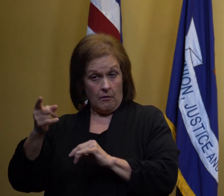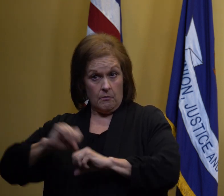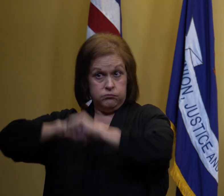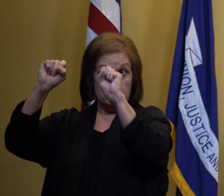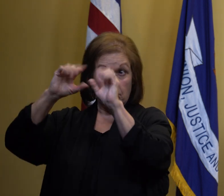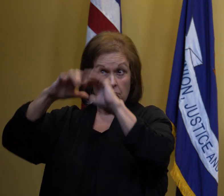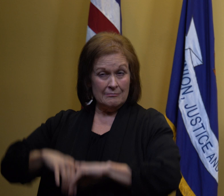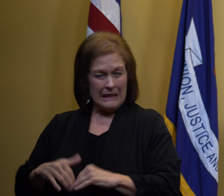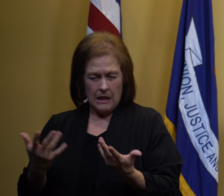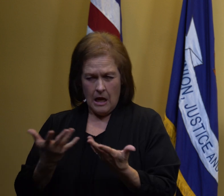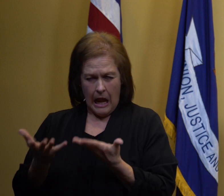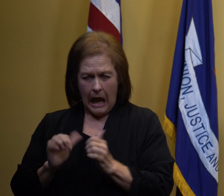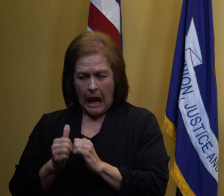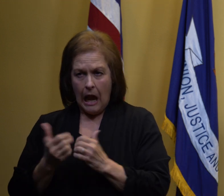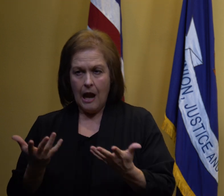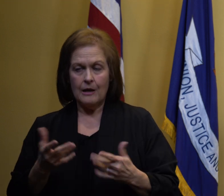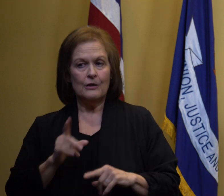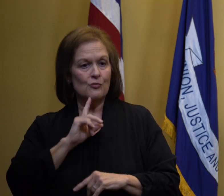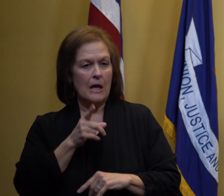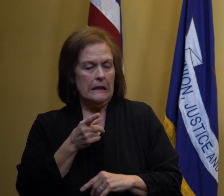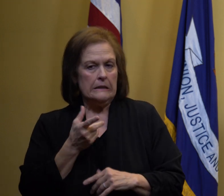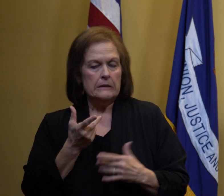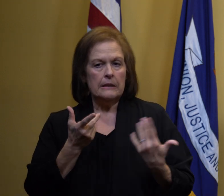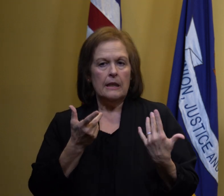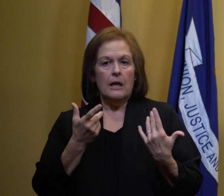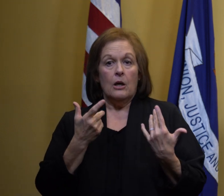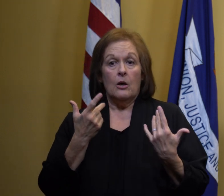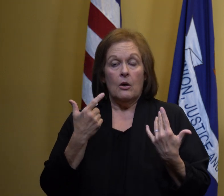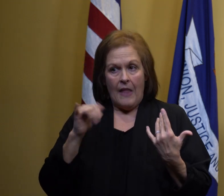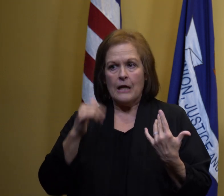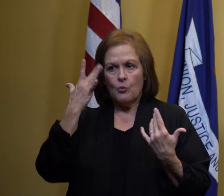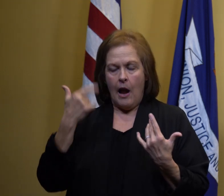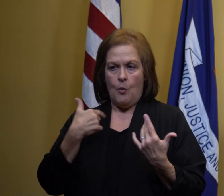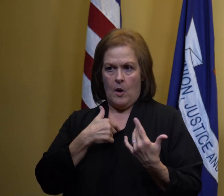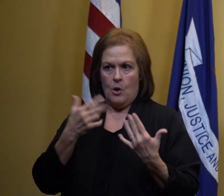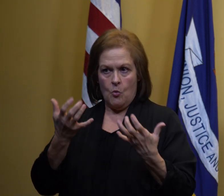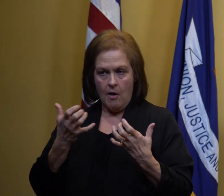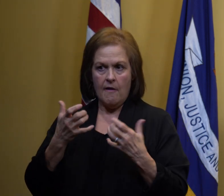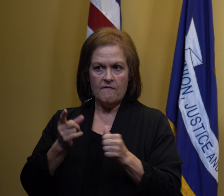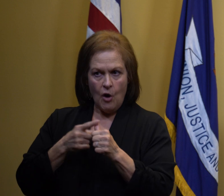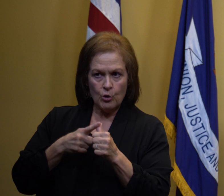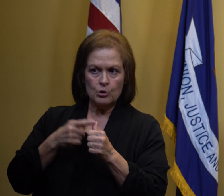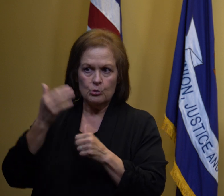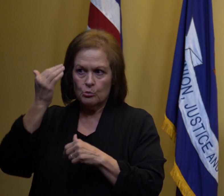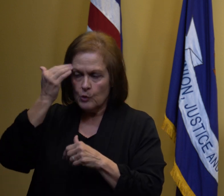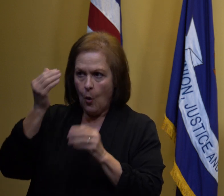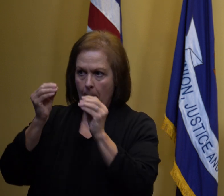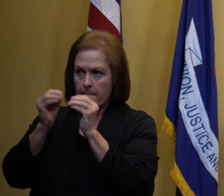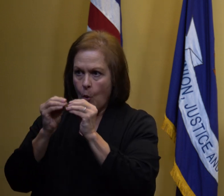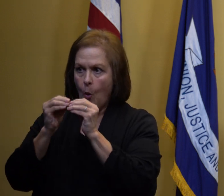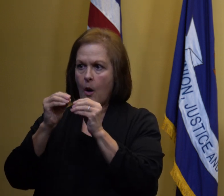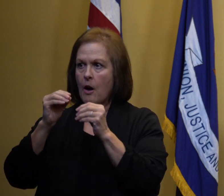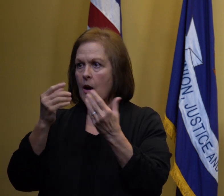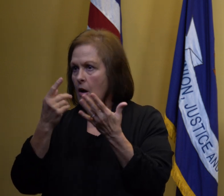How could that work potentially? Sure, that really just speaks to why we want to do our due diligence, to learn more about what